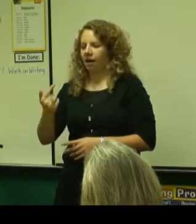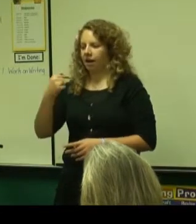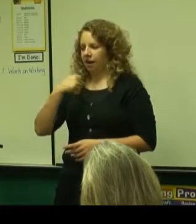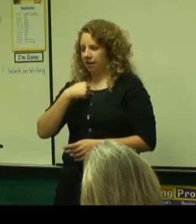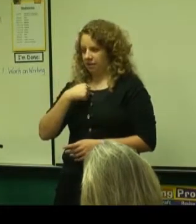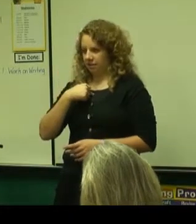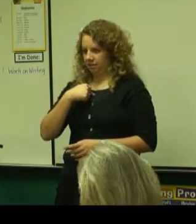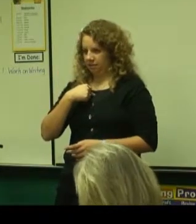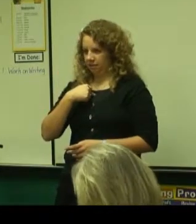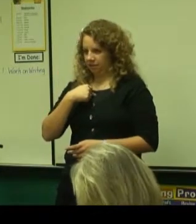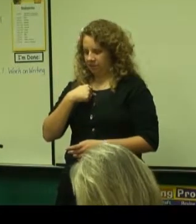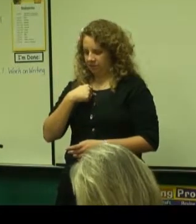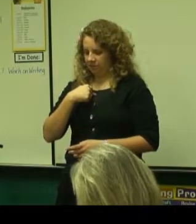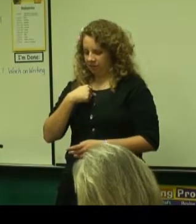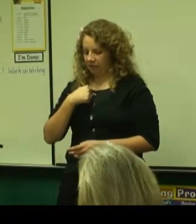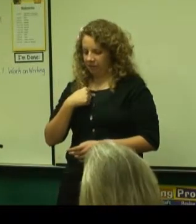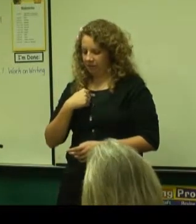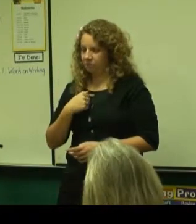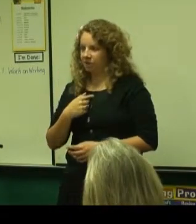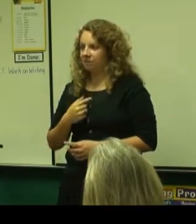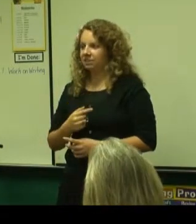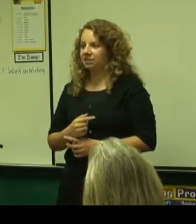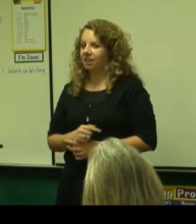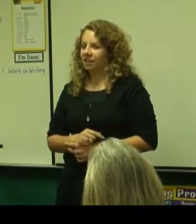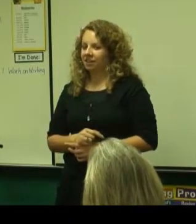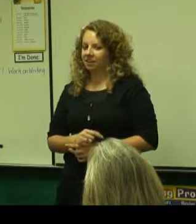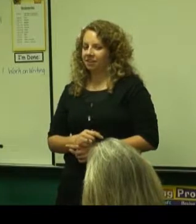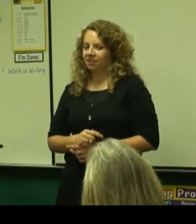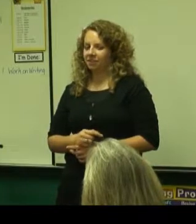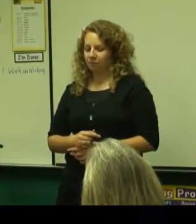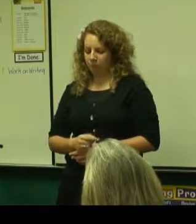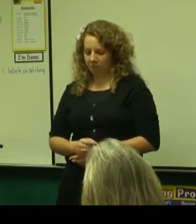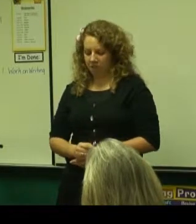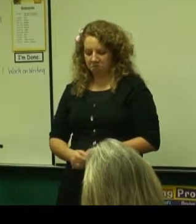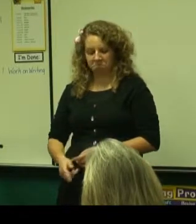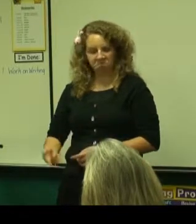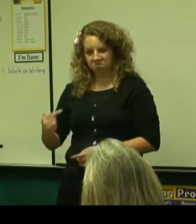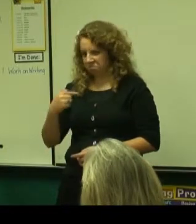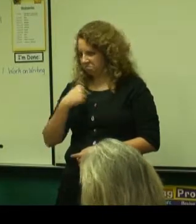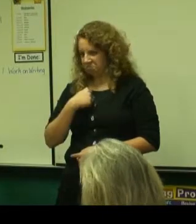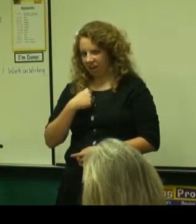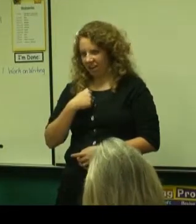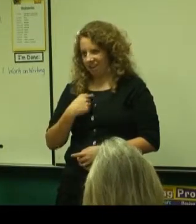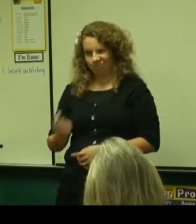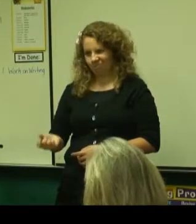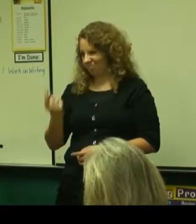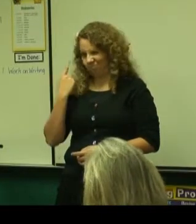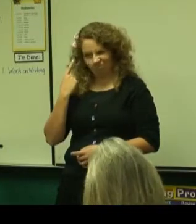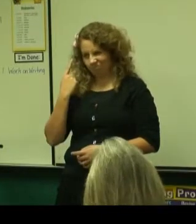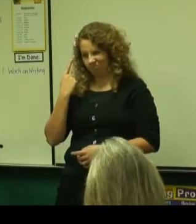I. Okay, but if it's the negative, it will be I.